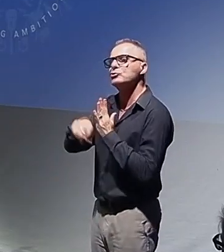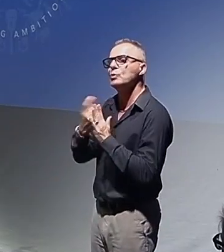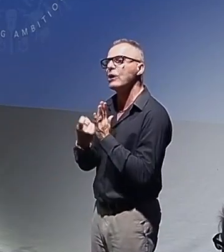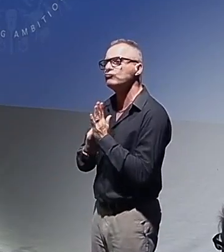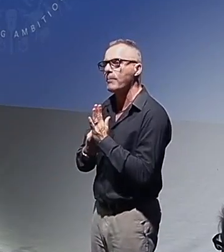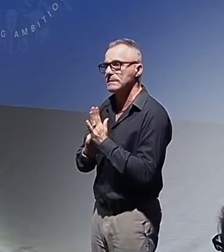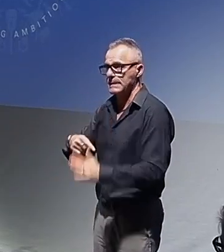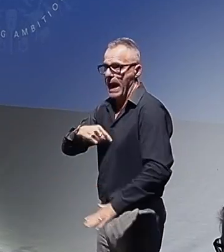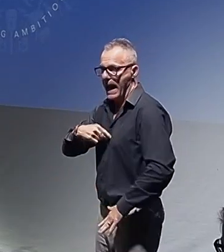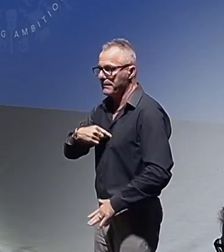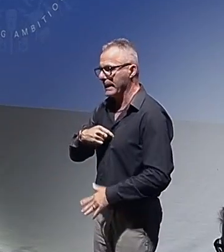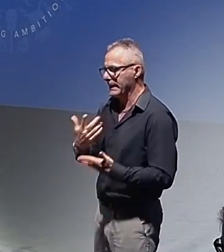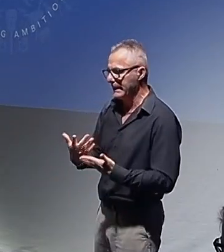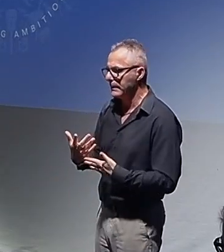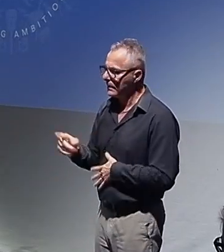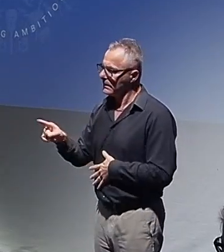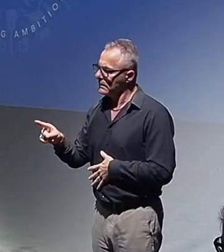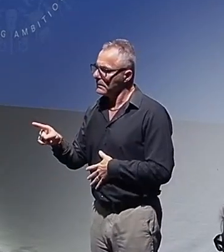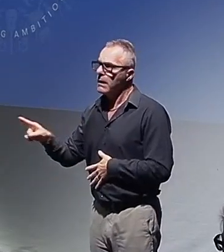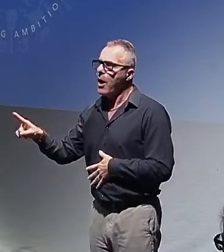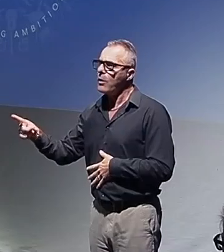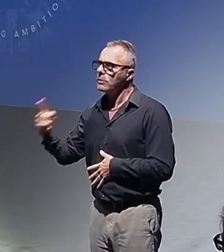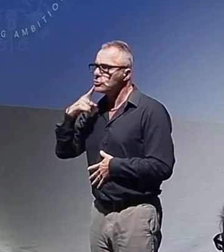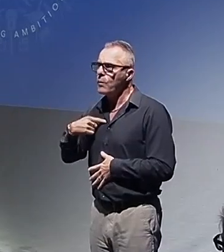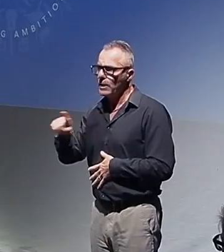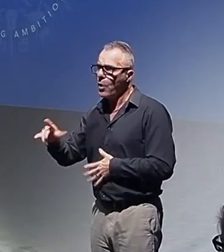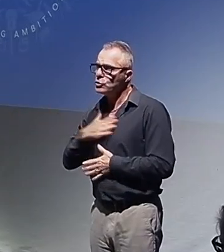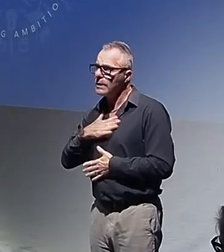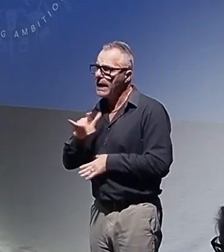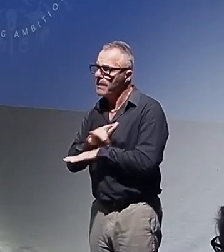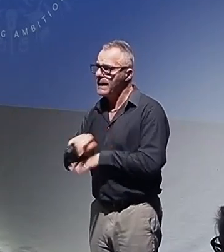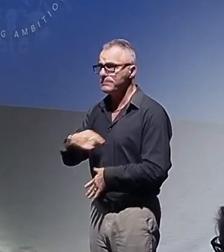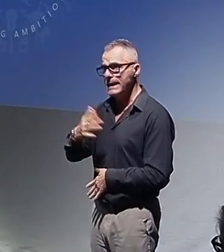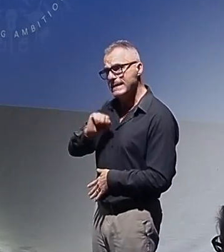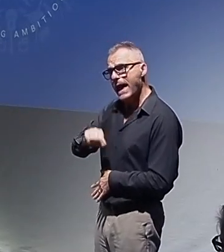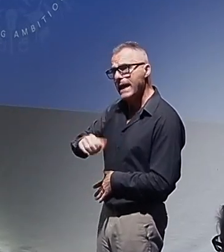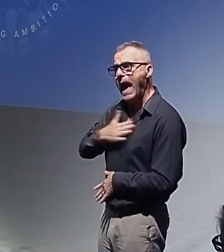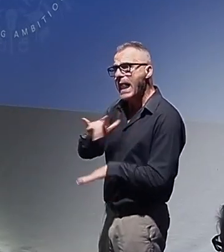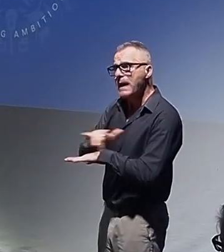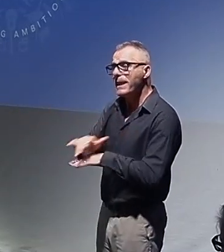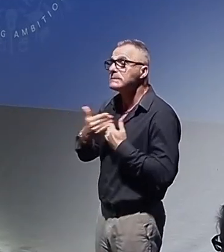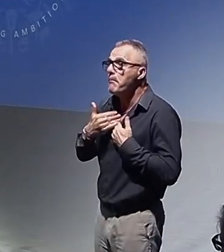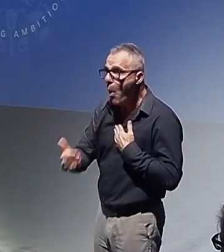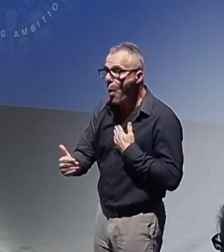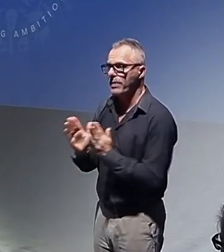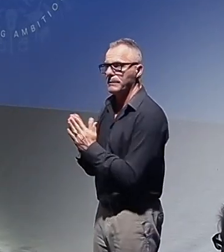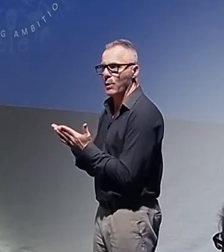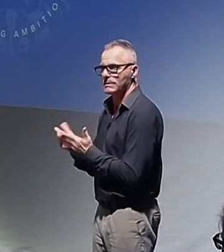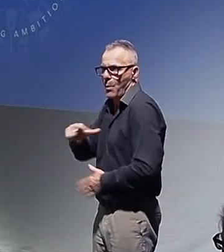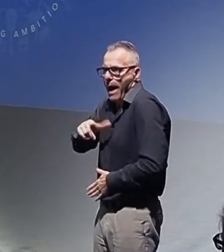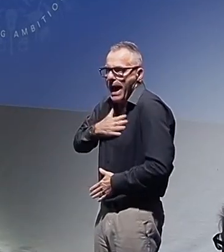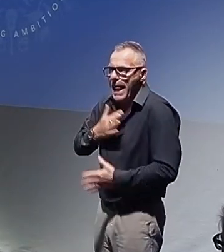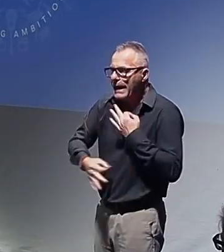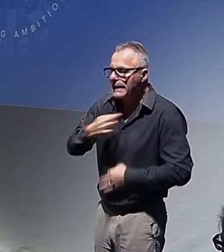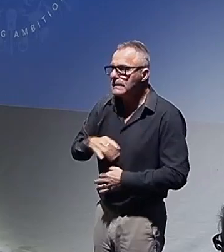And I was talking to her, and she's going, "You read a lot of plays, Russell?" I said, "Yeah, I love plays. I love reading plays more than books," because I would sort of act it out. And she went, "What's your